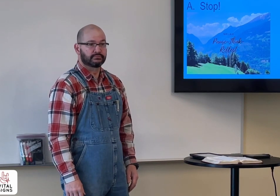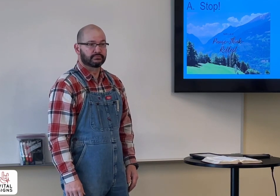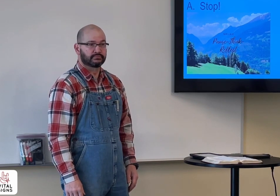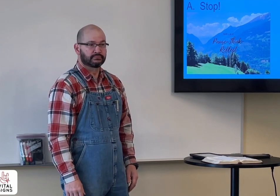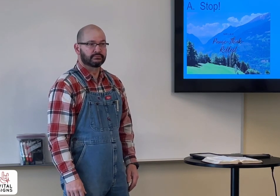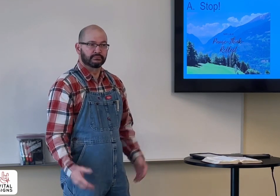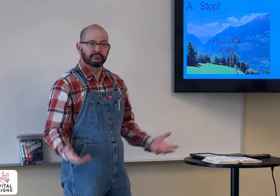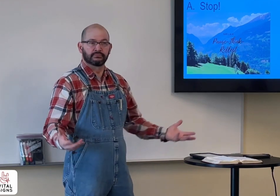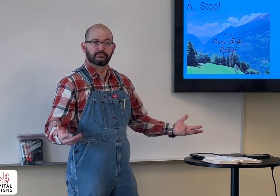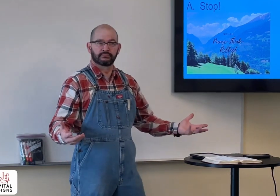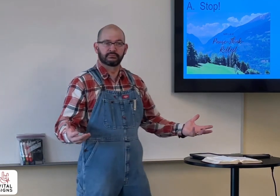He conquered them.